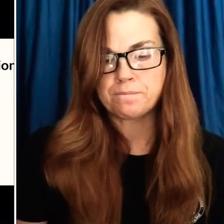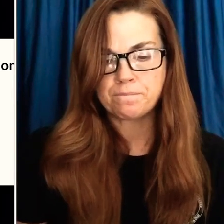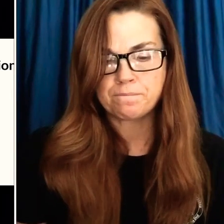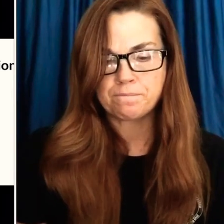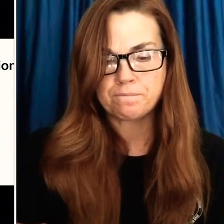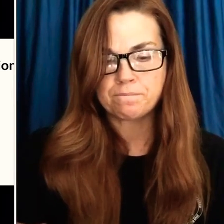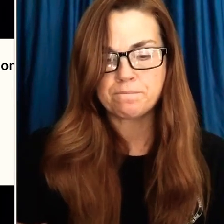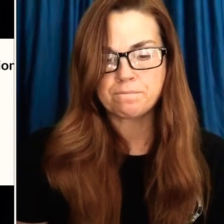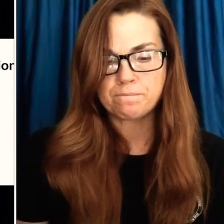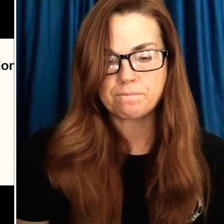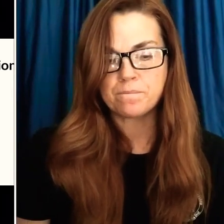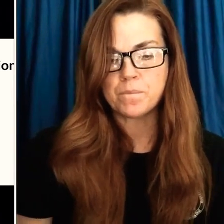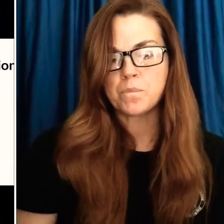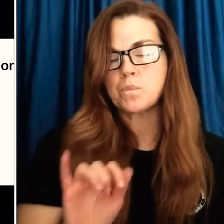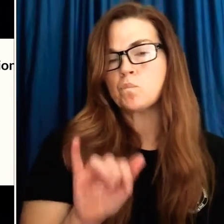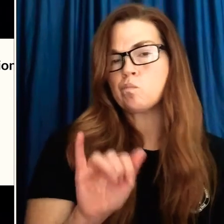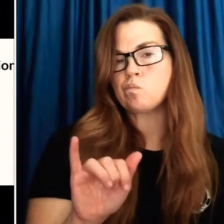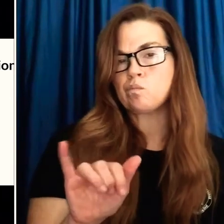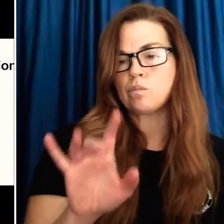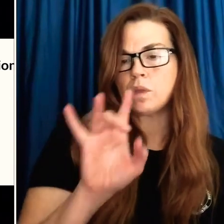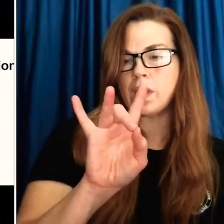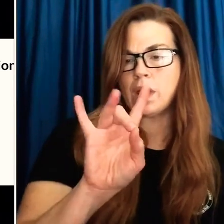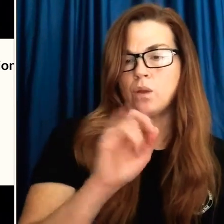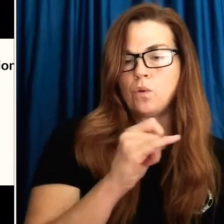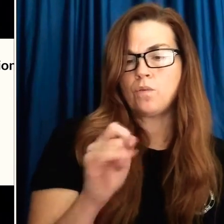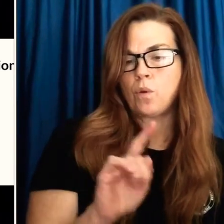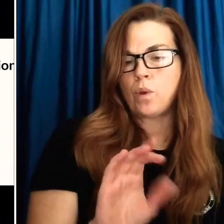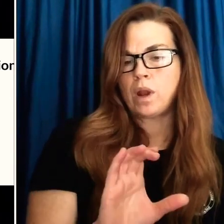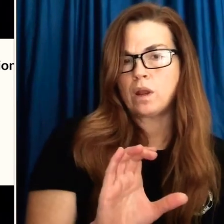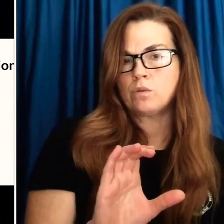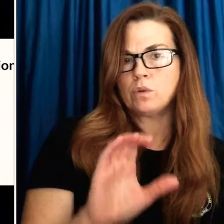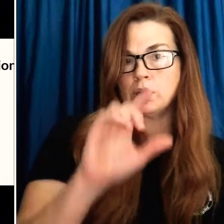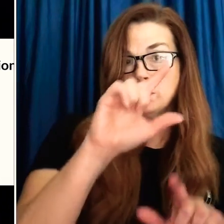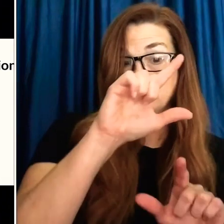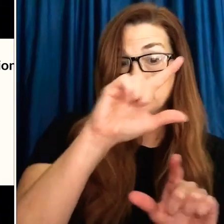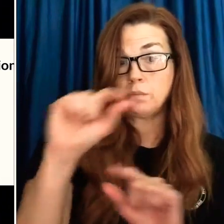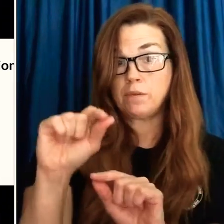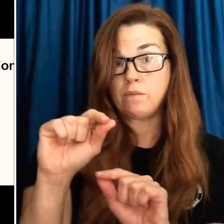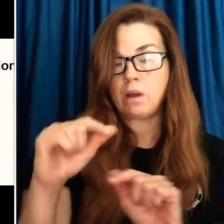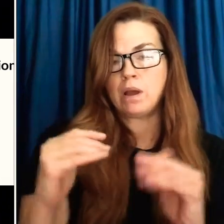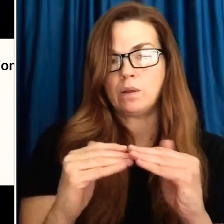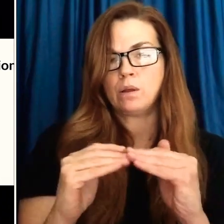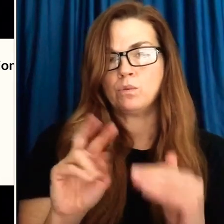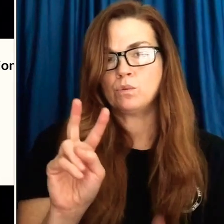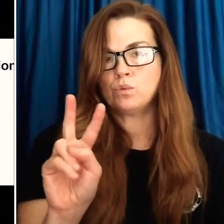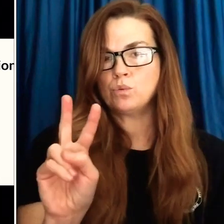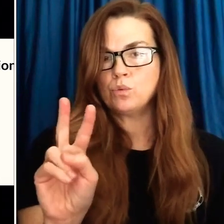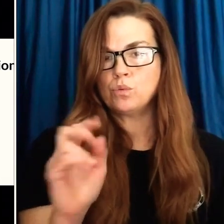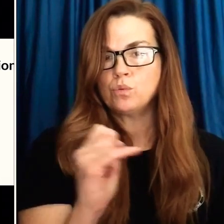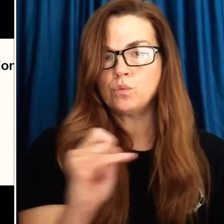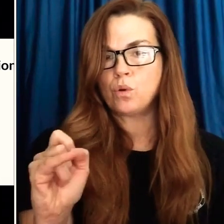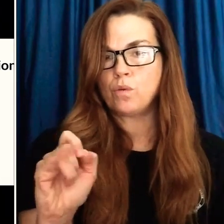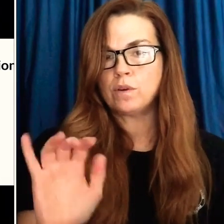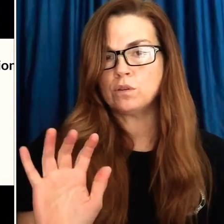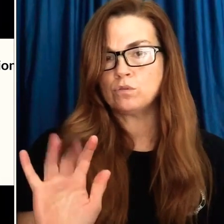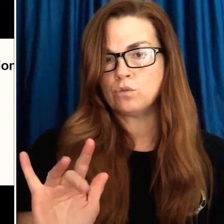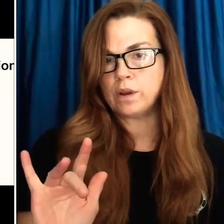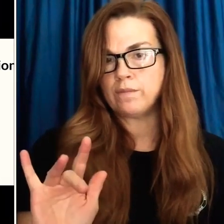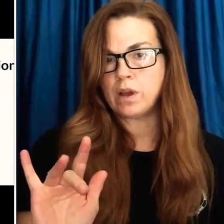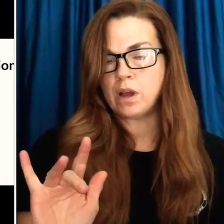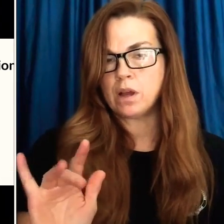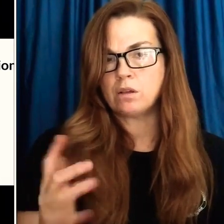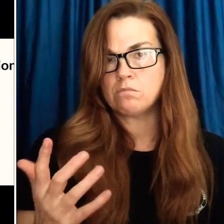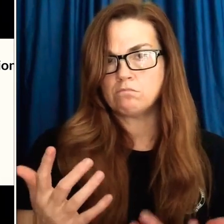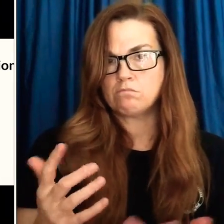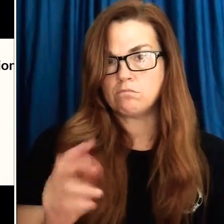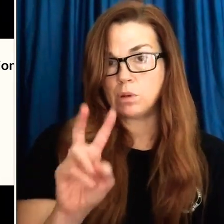25. Okay, so 8 over 100 in its simplest form is 2 over 25. And the only